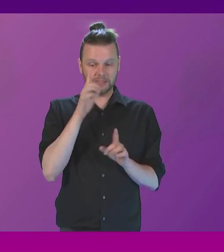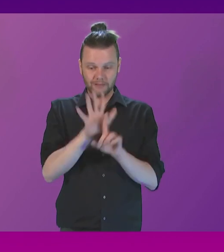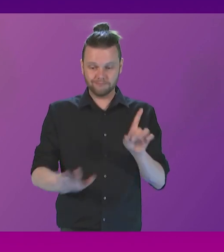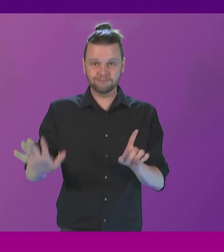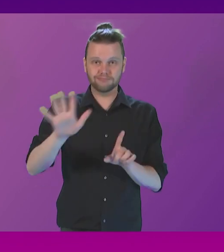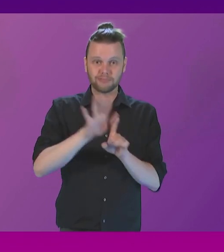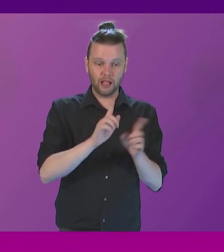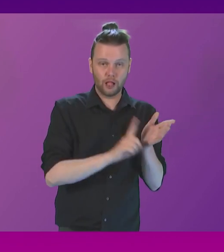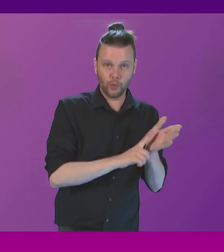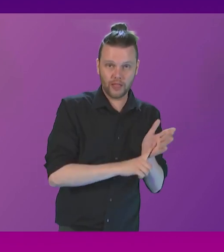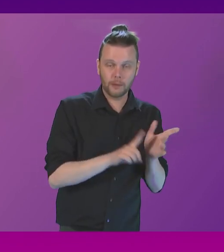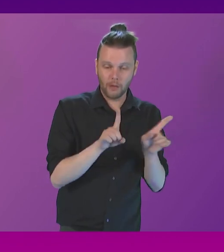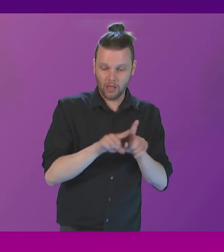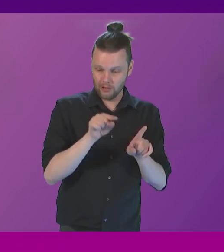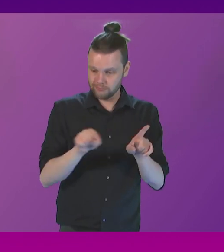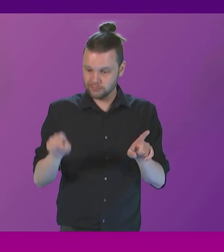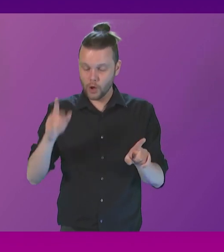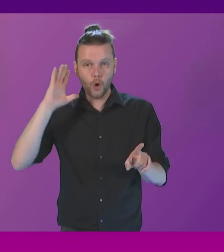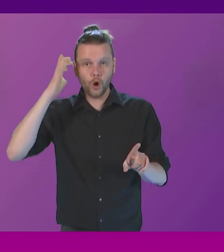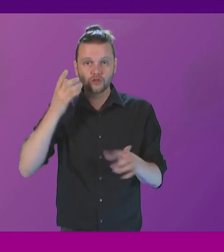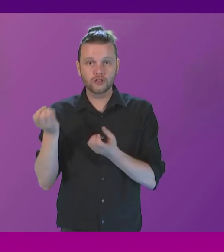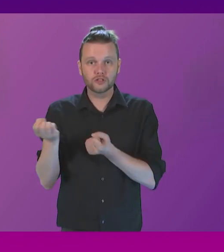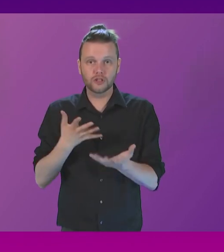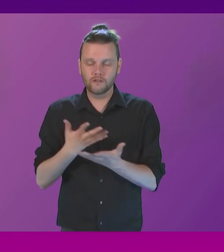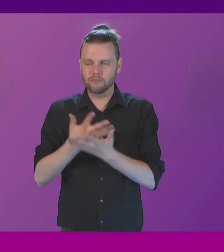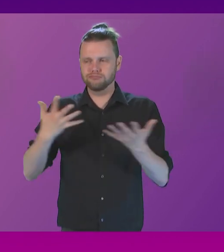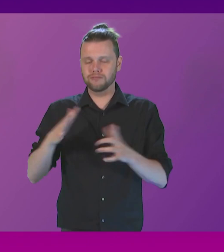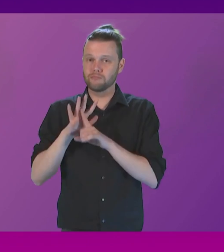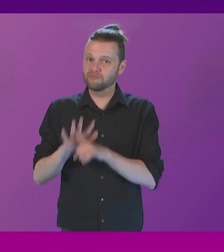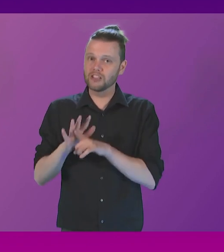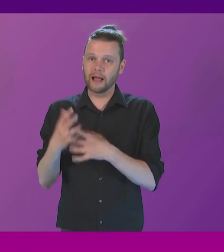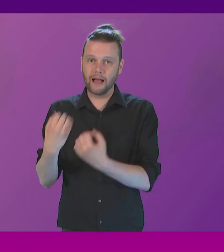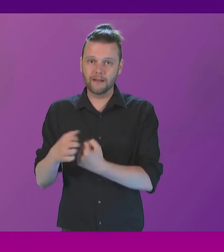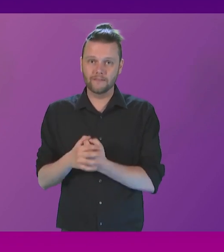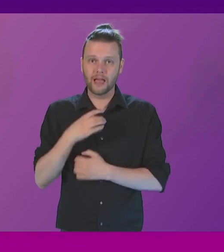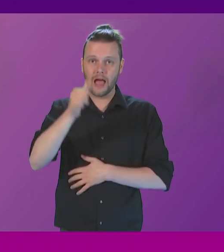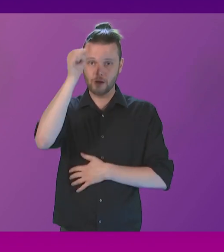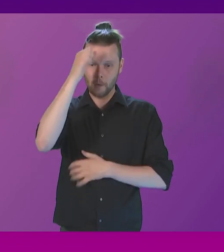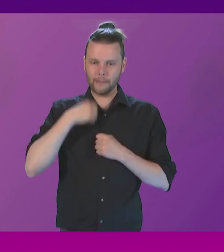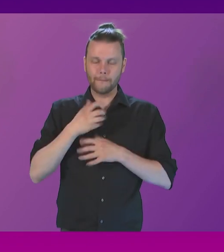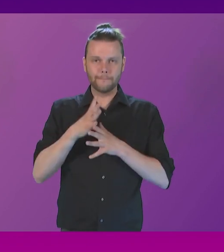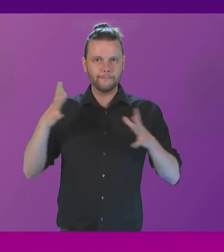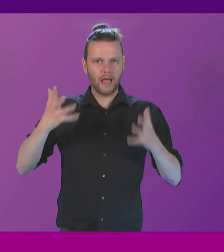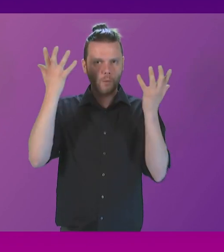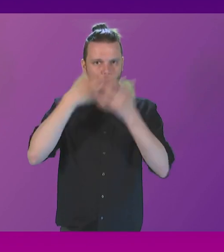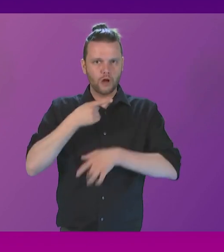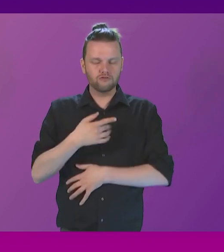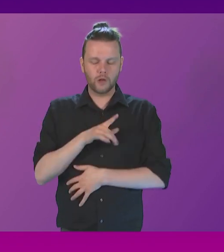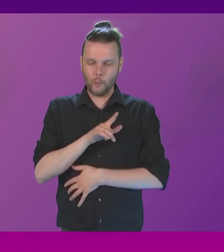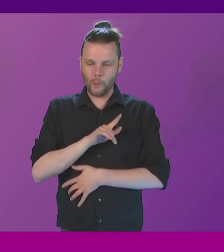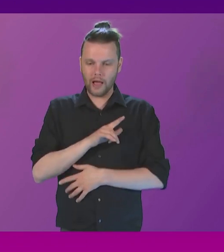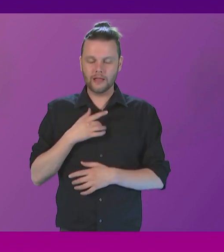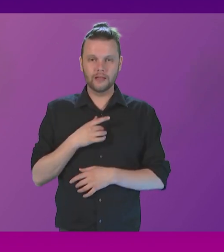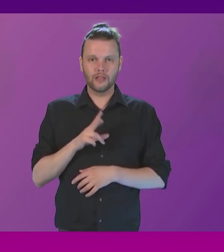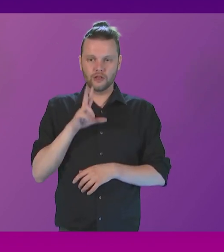not just in Lothians, audiology services under huge pressure. And one of my big concerns is that because there's no